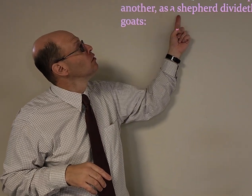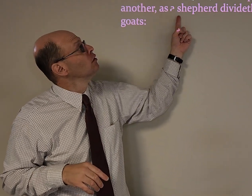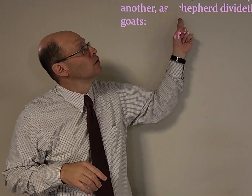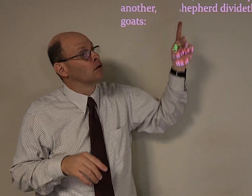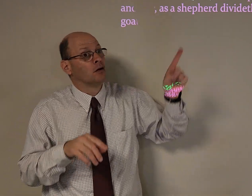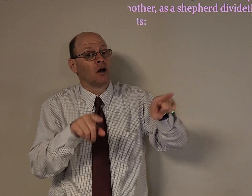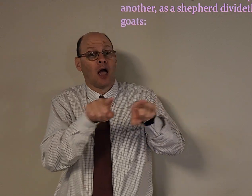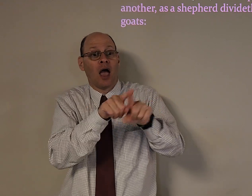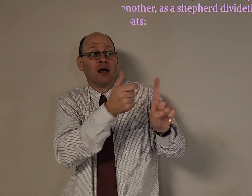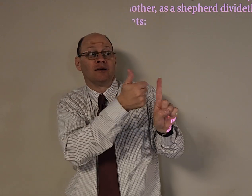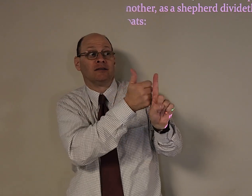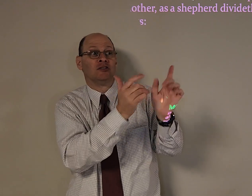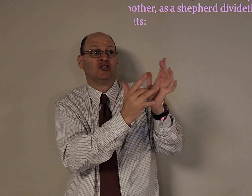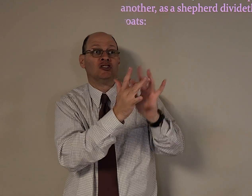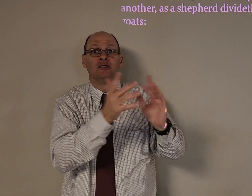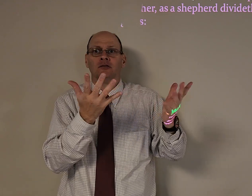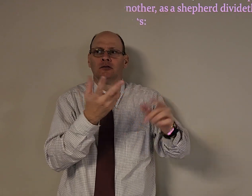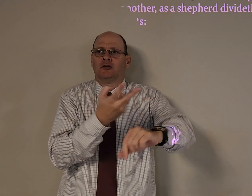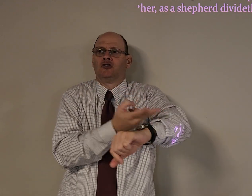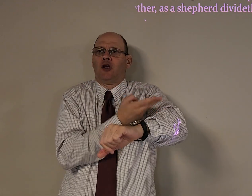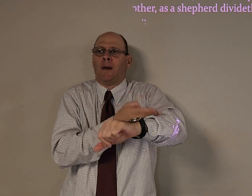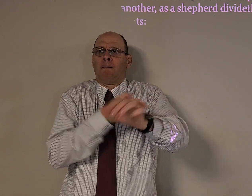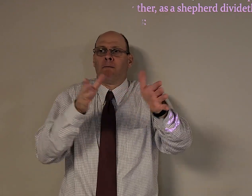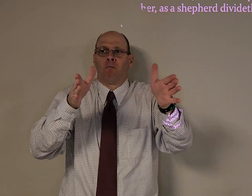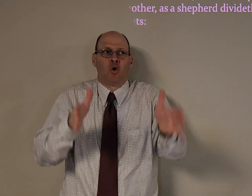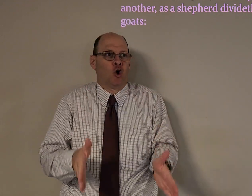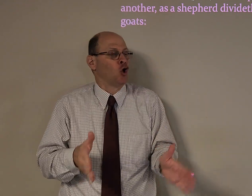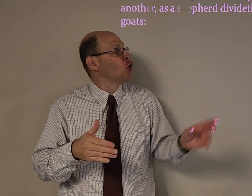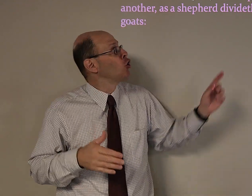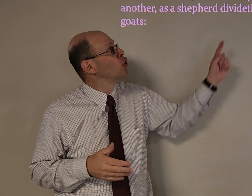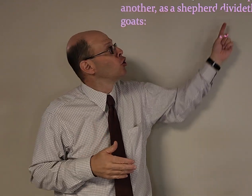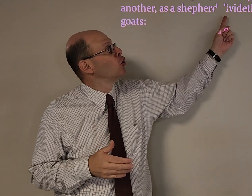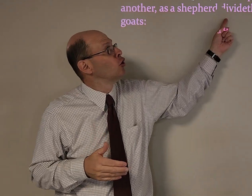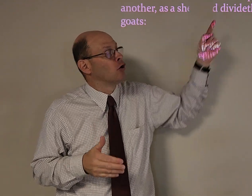Each one at a time, they're separated.